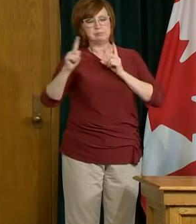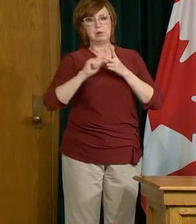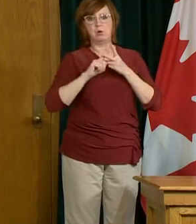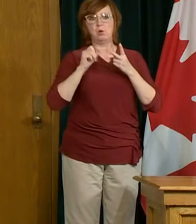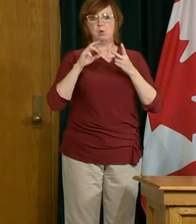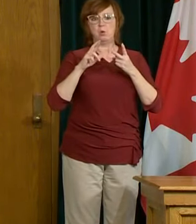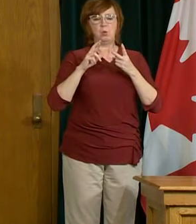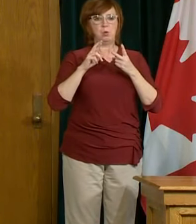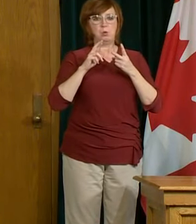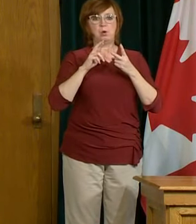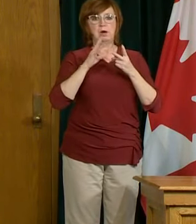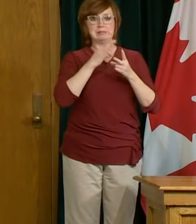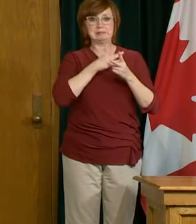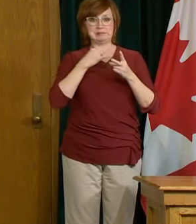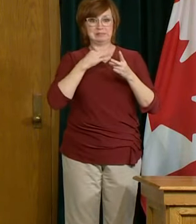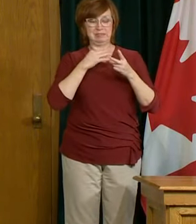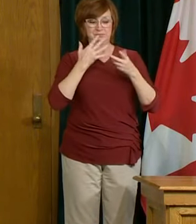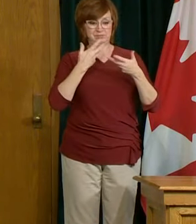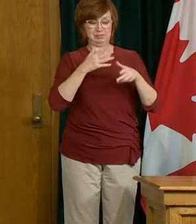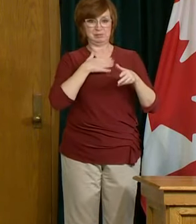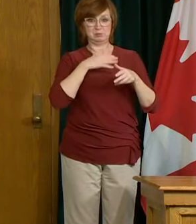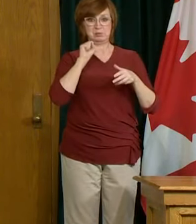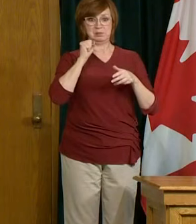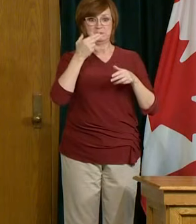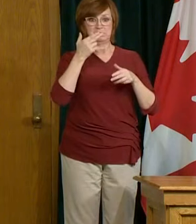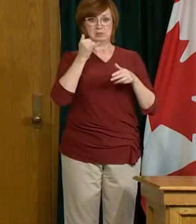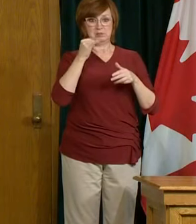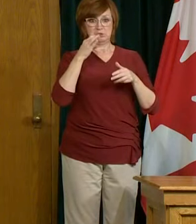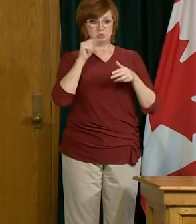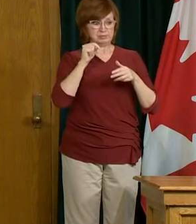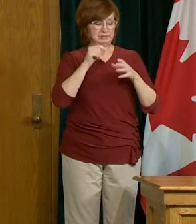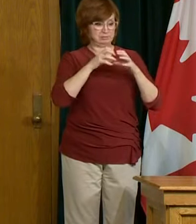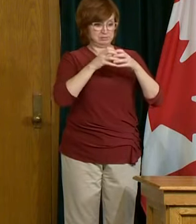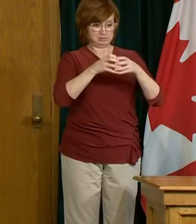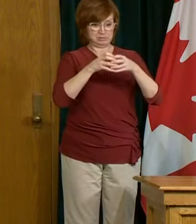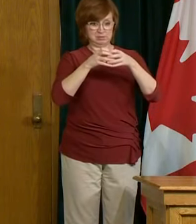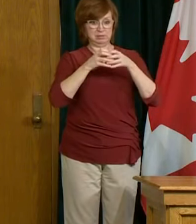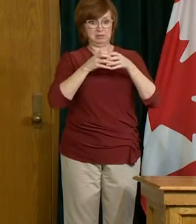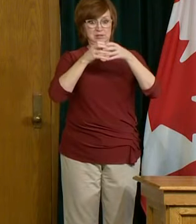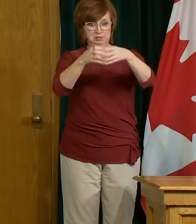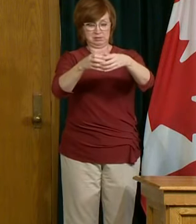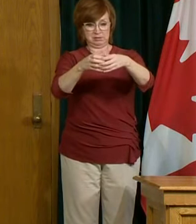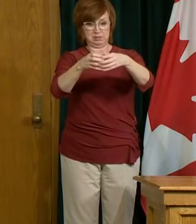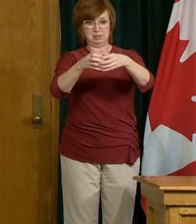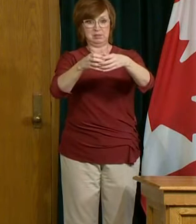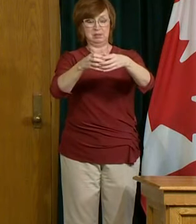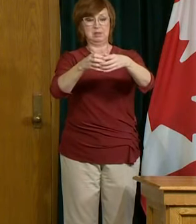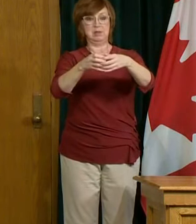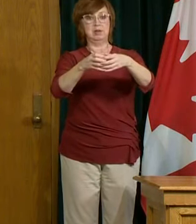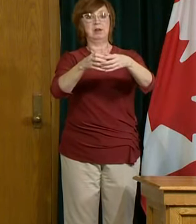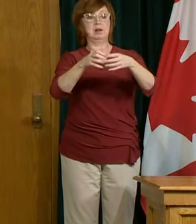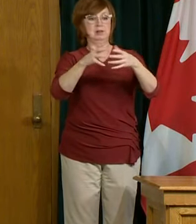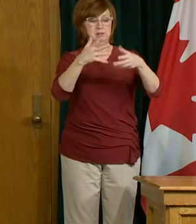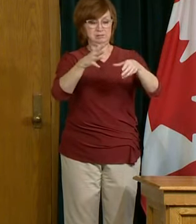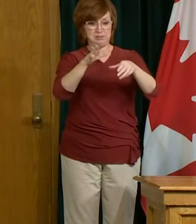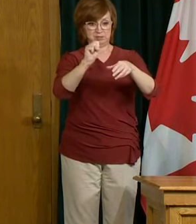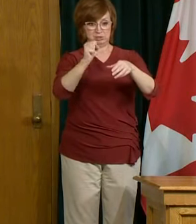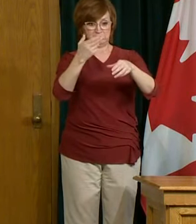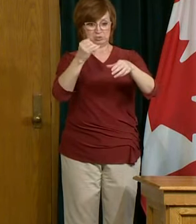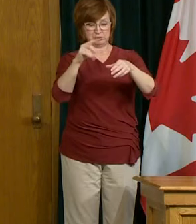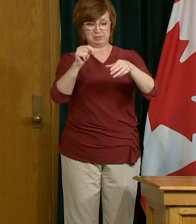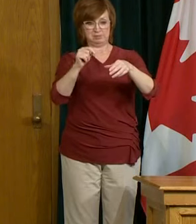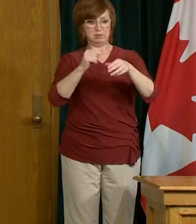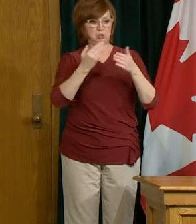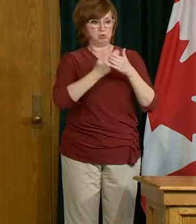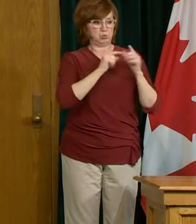in or changing out. It's also when people are having meals where you can stagger the breaks and have that separation during breaks and meal times